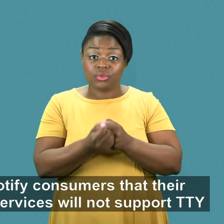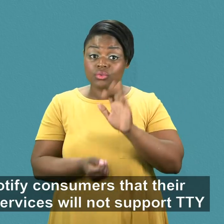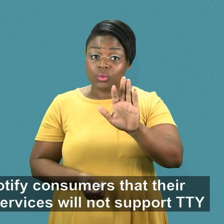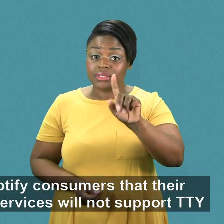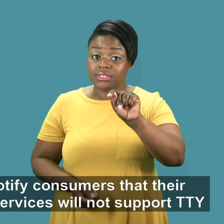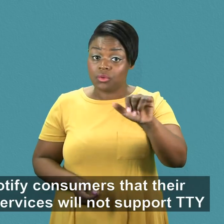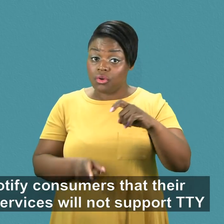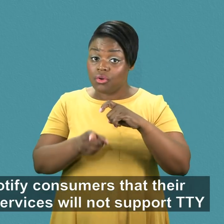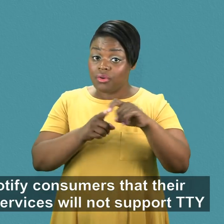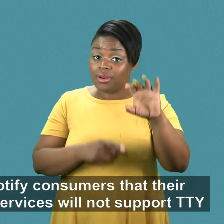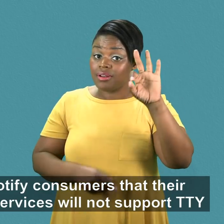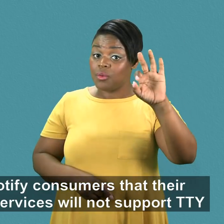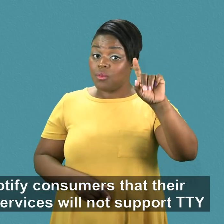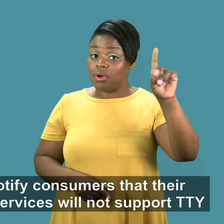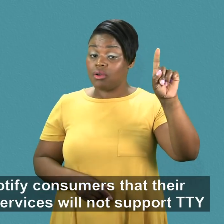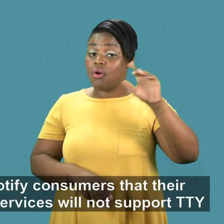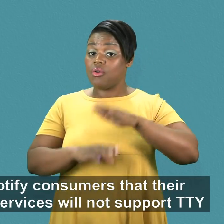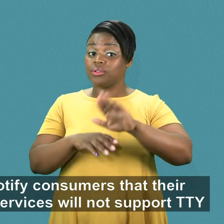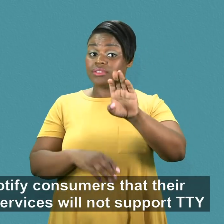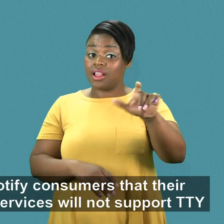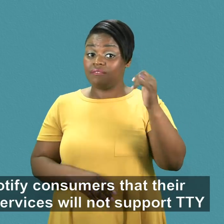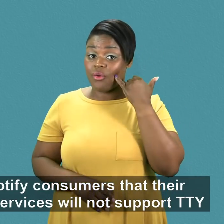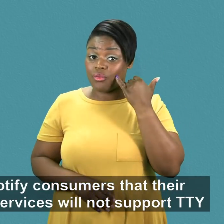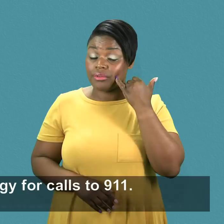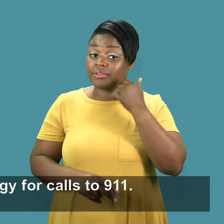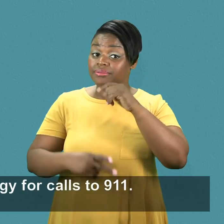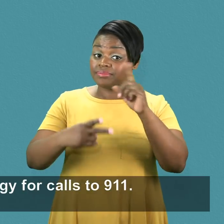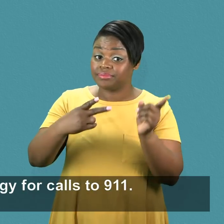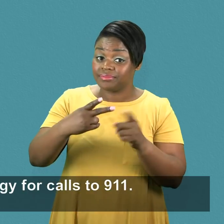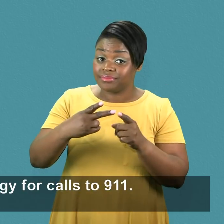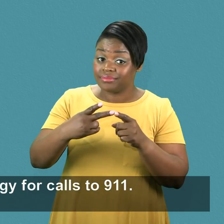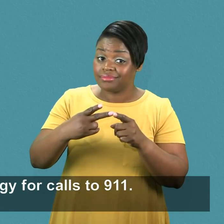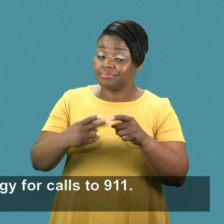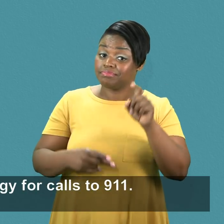services will not support TTY technology for calls to 911